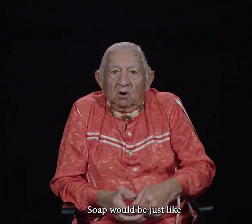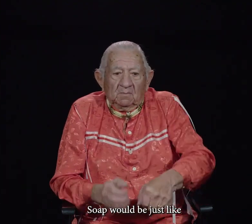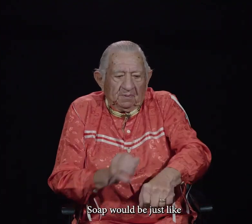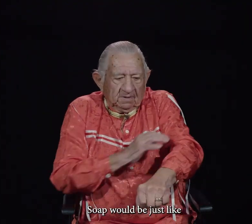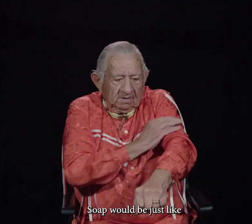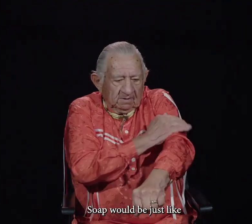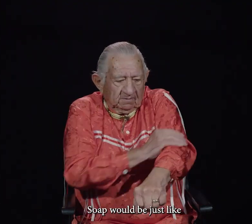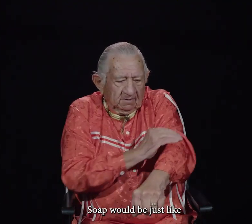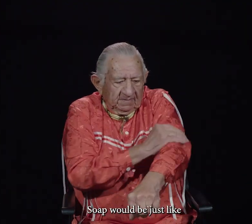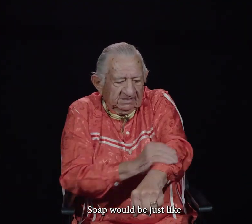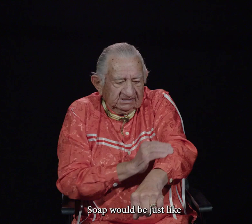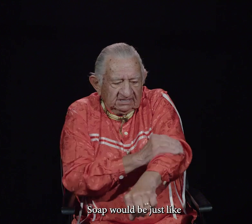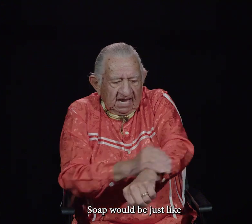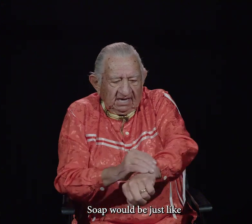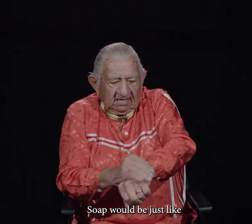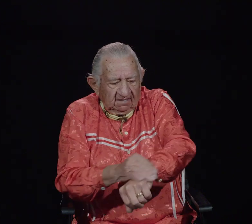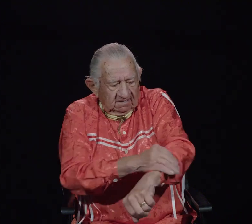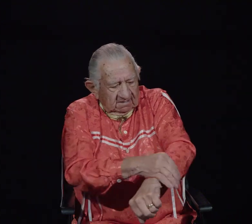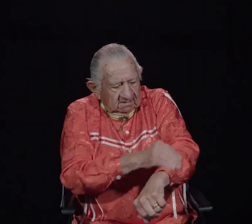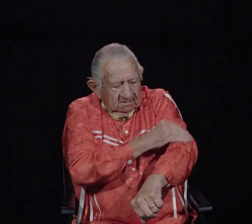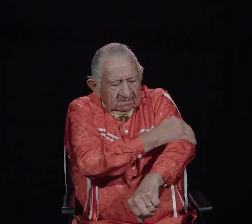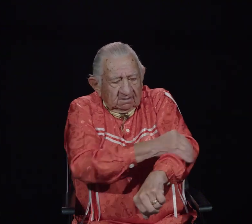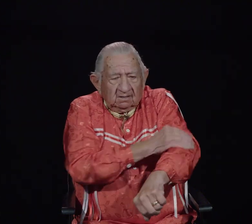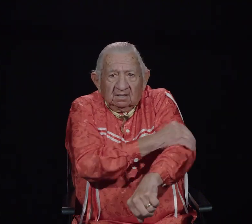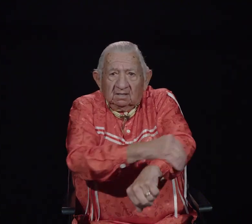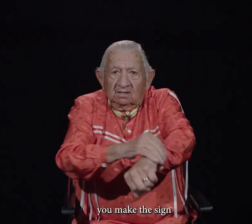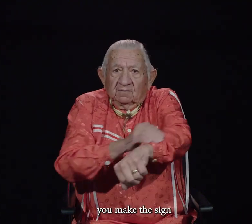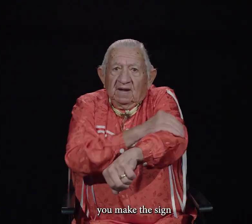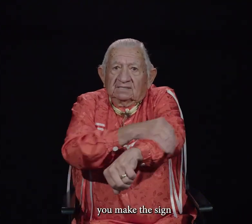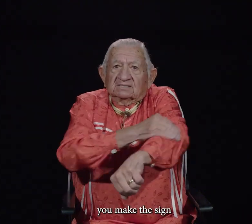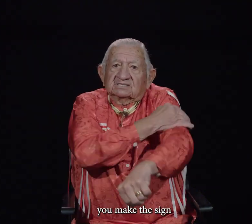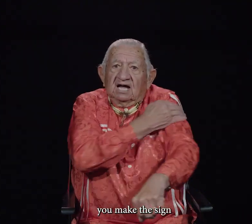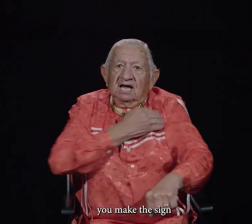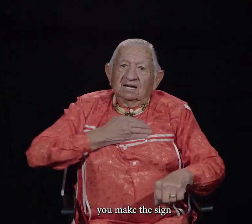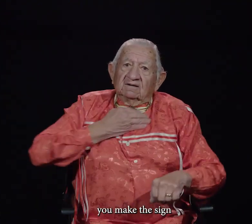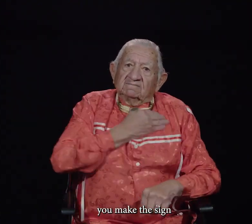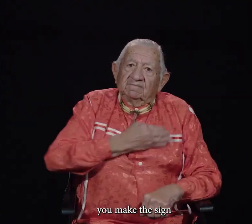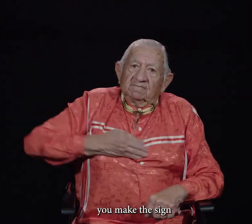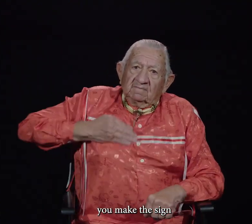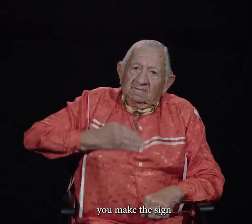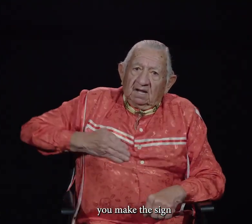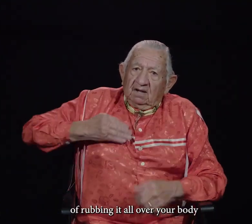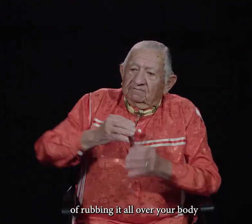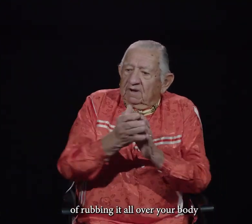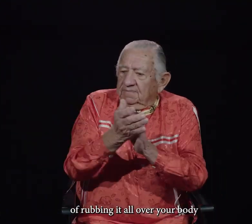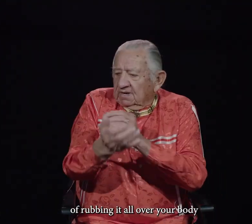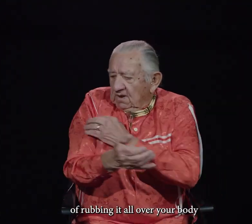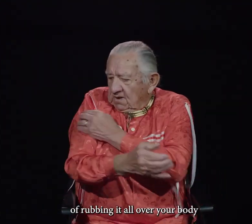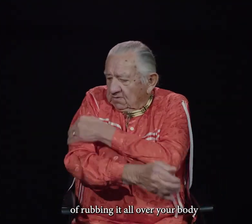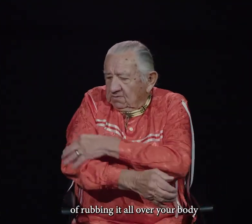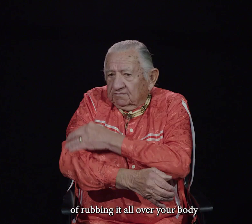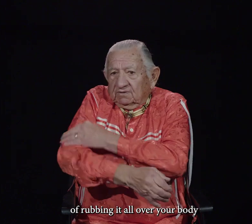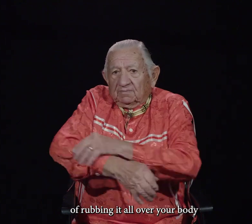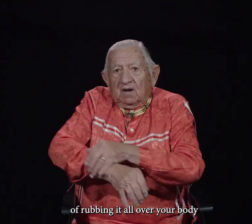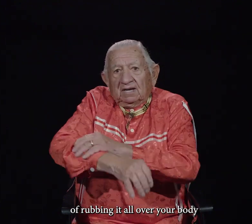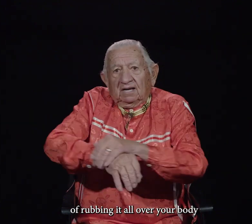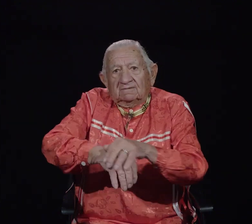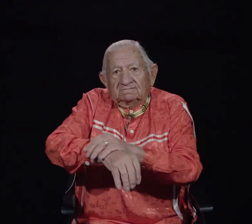Soap would be just like you make the sign of rubbing it all over your body.